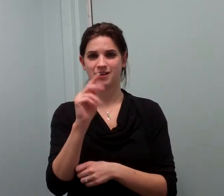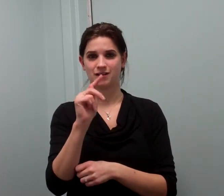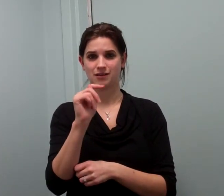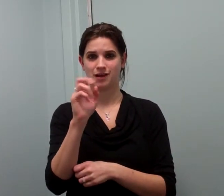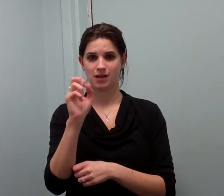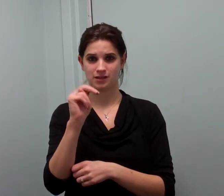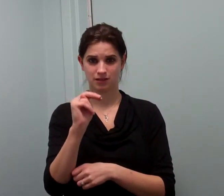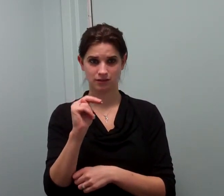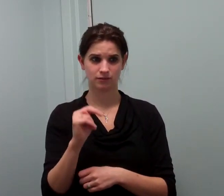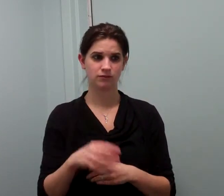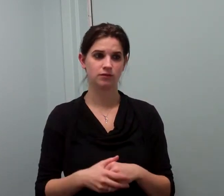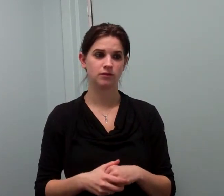then connected it with some rubber bands.